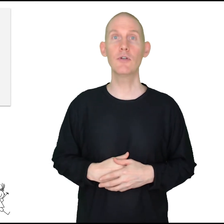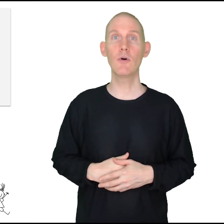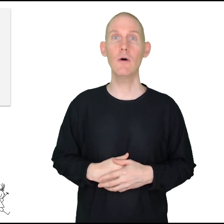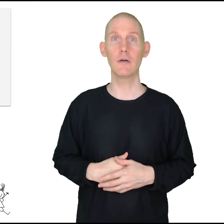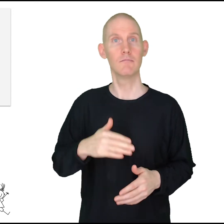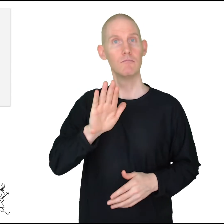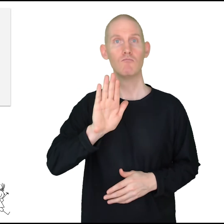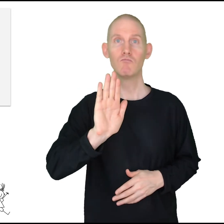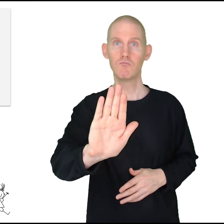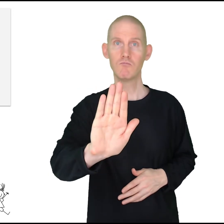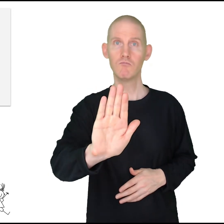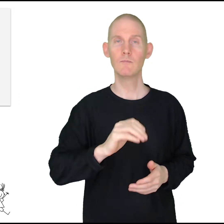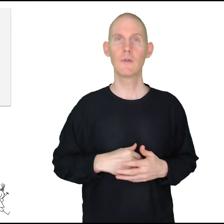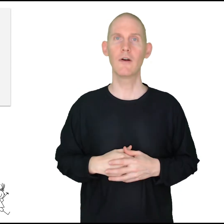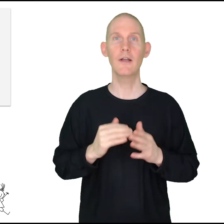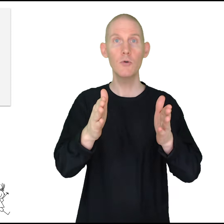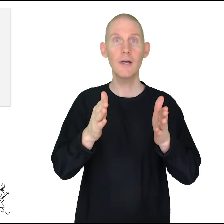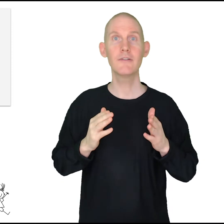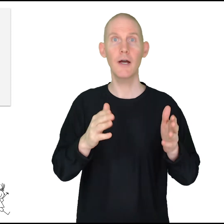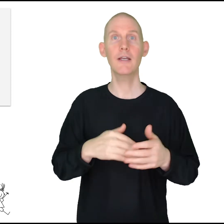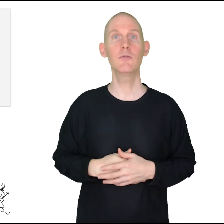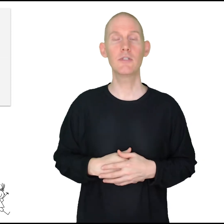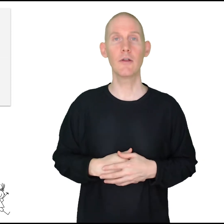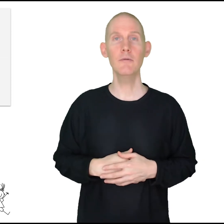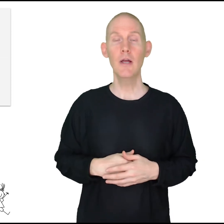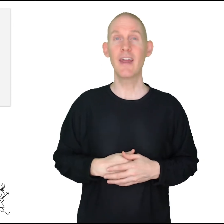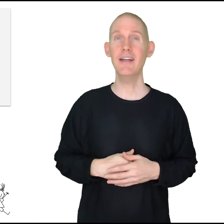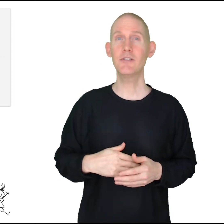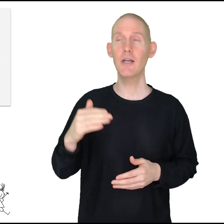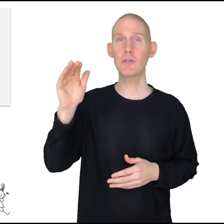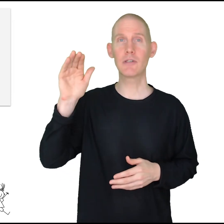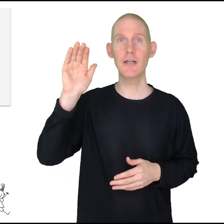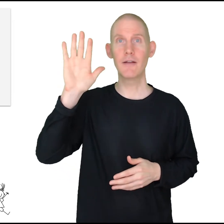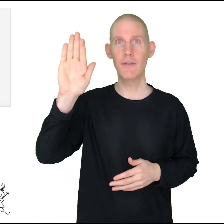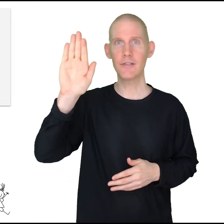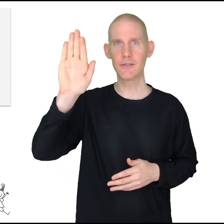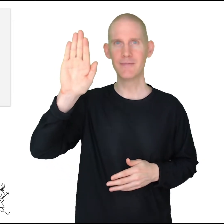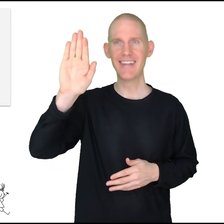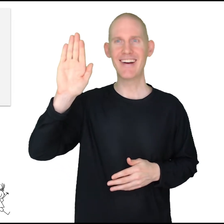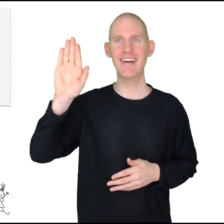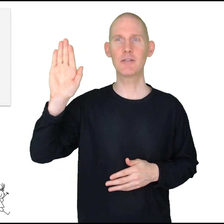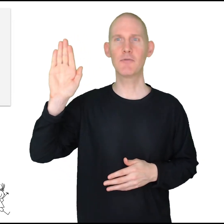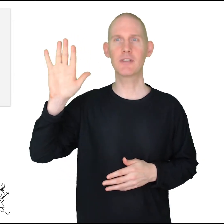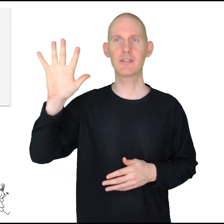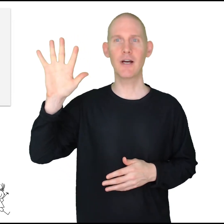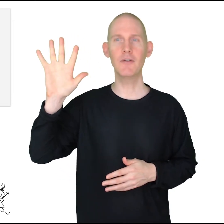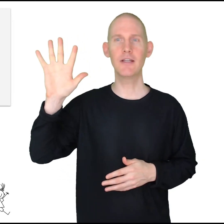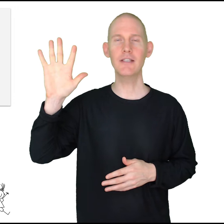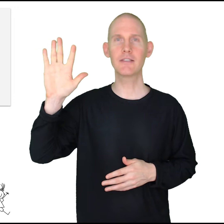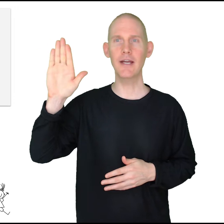your. All right, you and I are talking to each other. The hand shape is like this. All right, so if you're out like this, tighten it up,